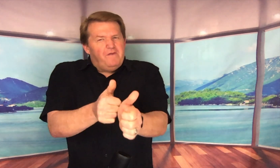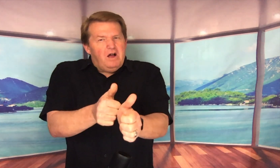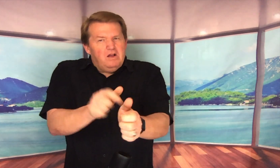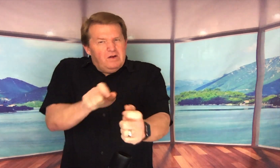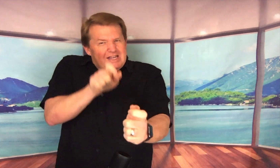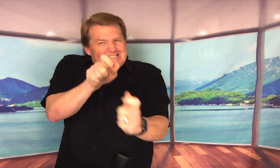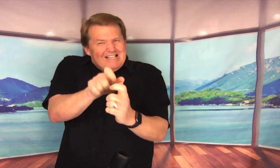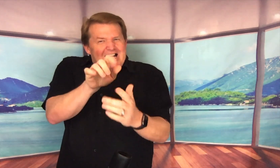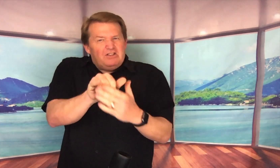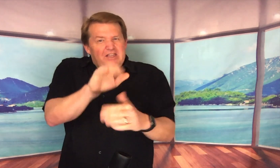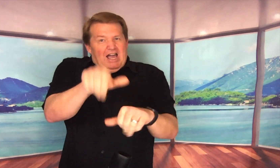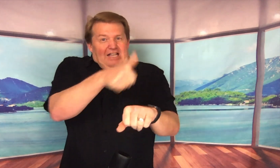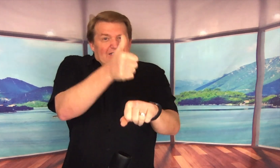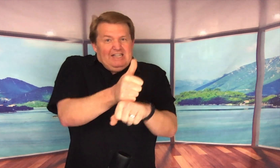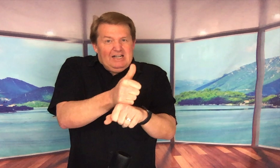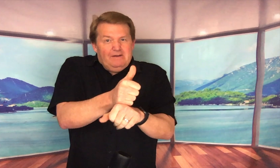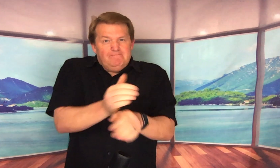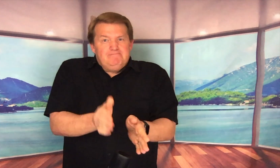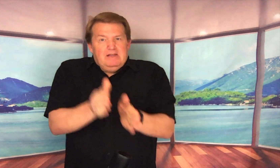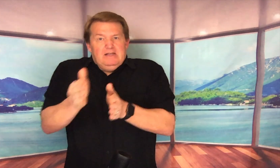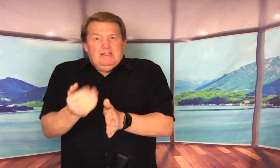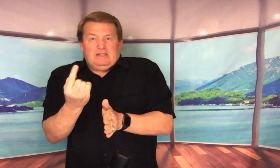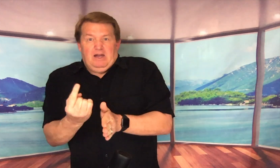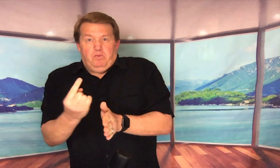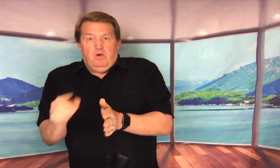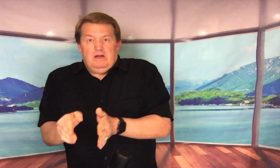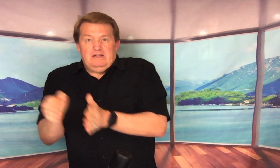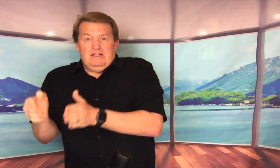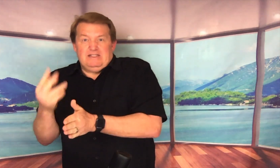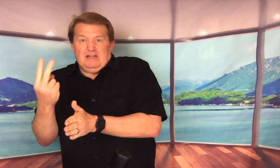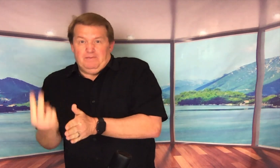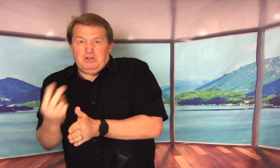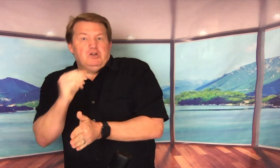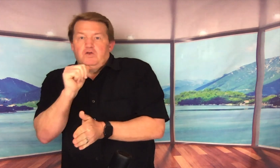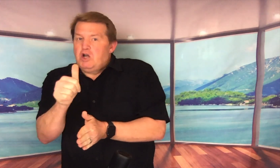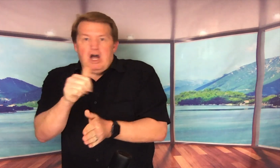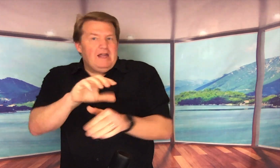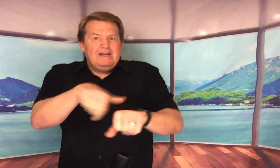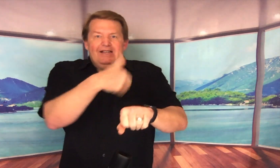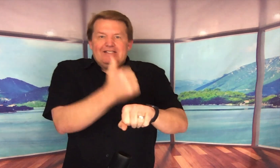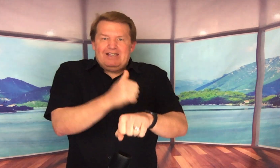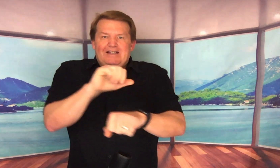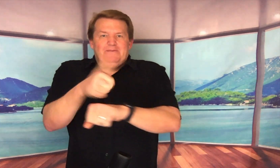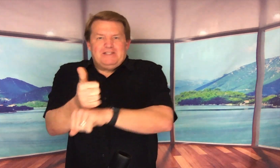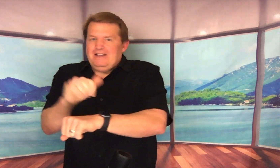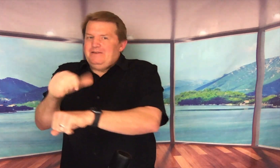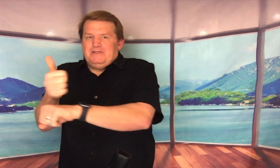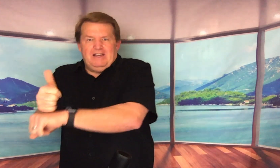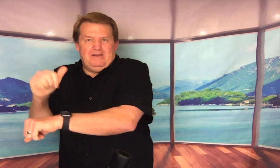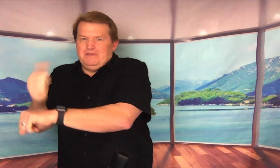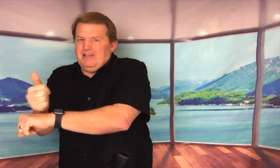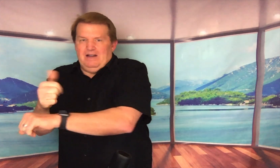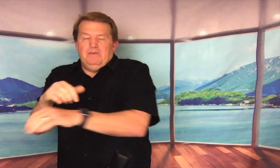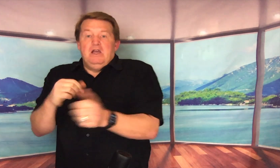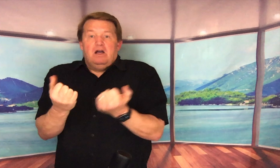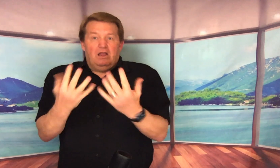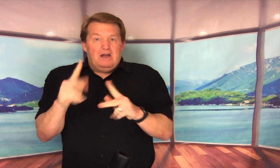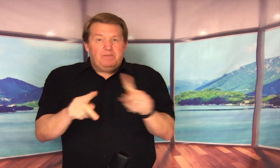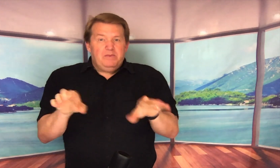follow exactly that. Setup, step 1, step 2. Not setup, setup, setup, setup. A lot of people do